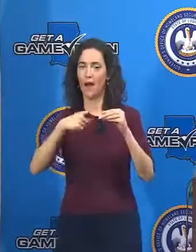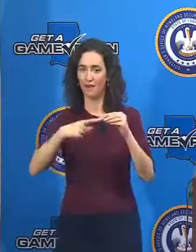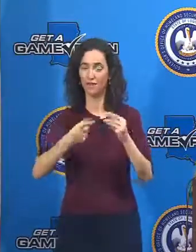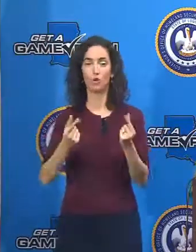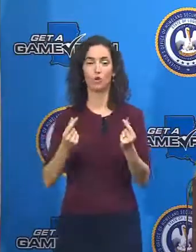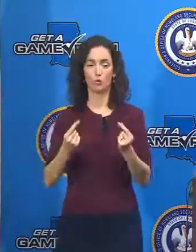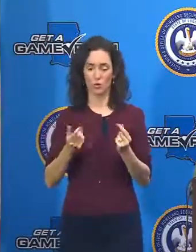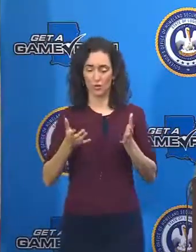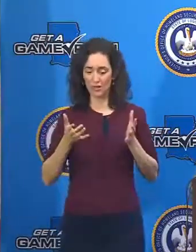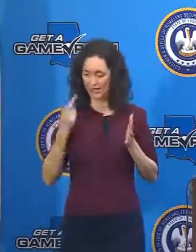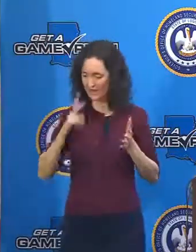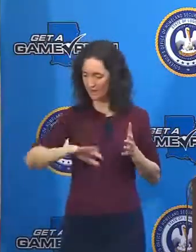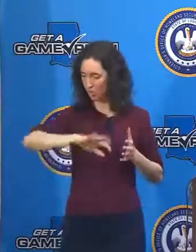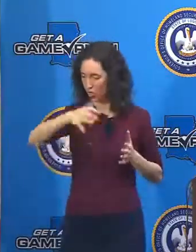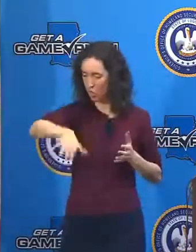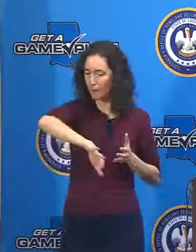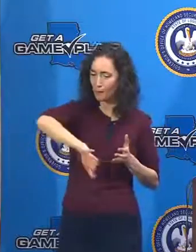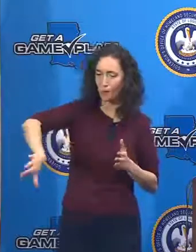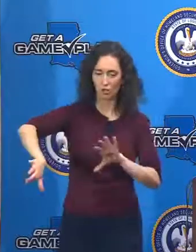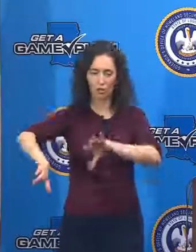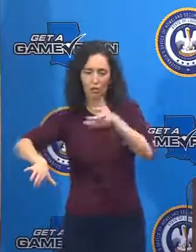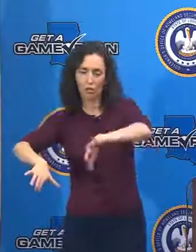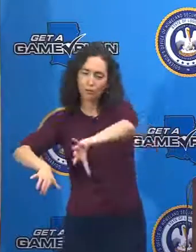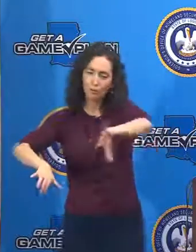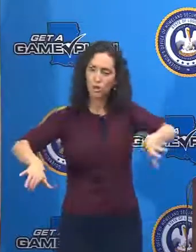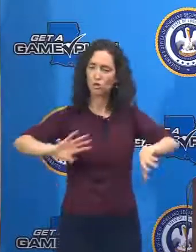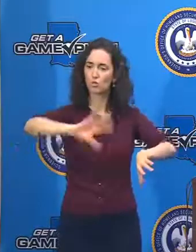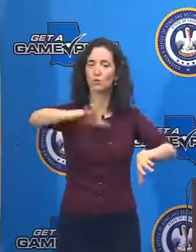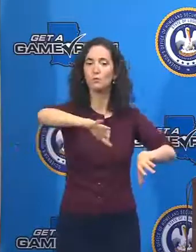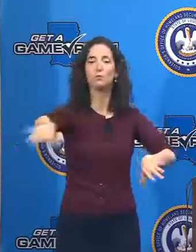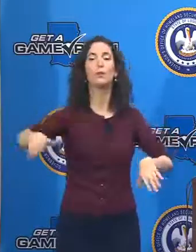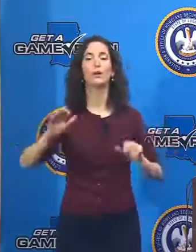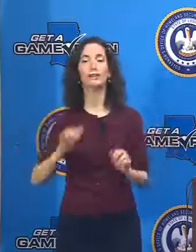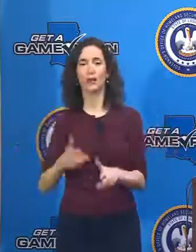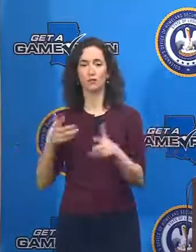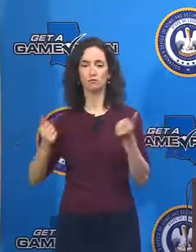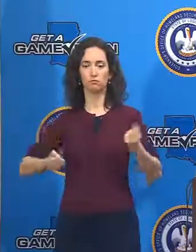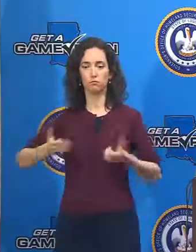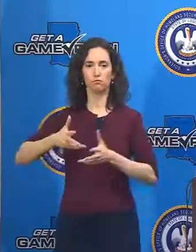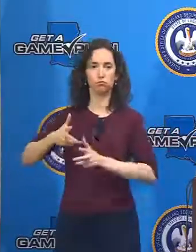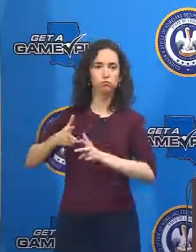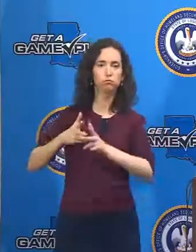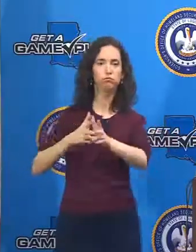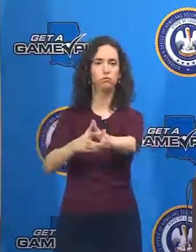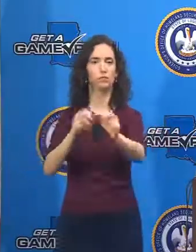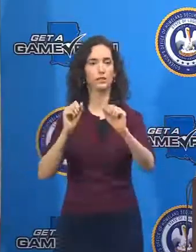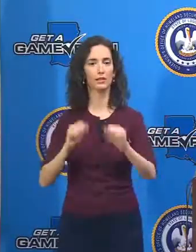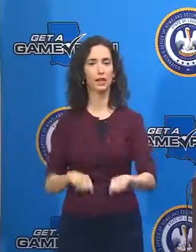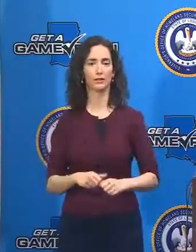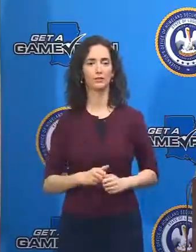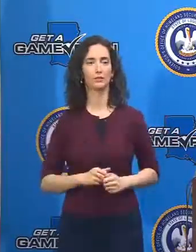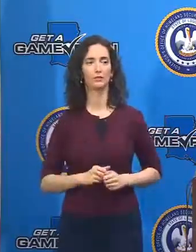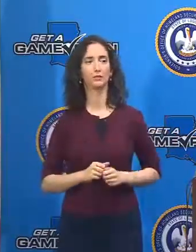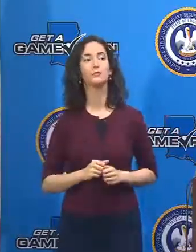pushing it to the side to make things passable for first responders and emergency vehicles. That is effectively